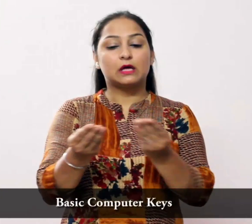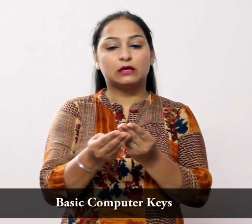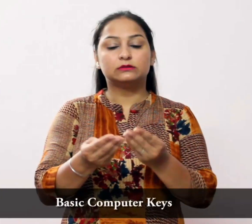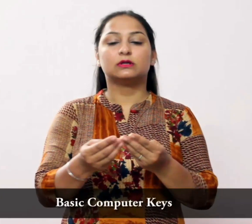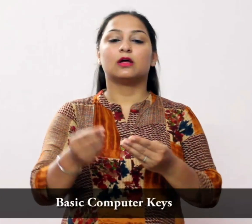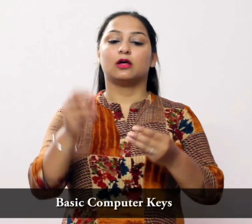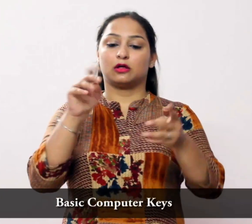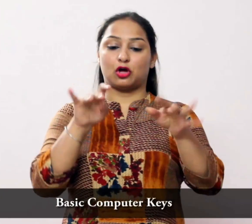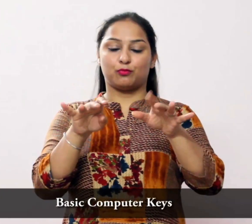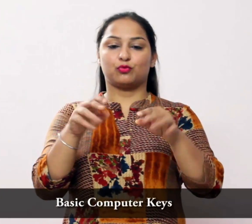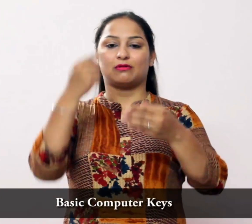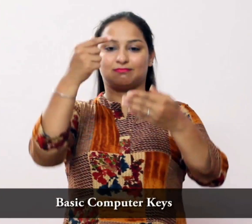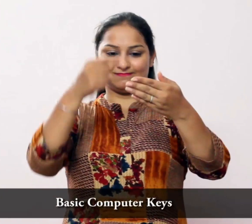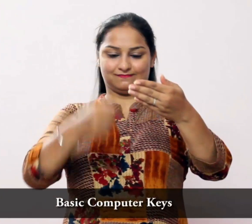Basic computer keys.